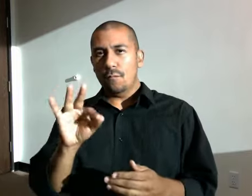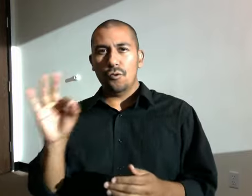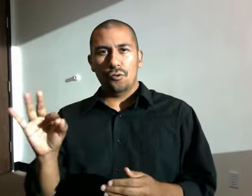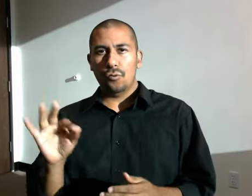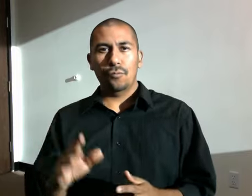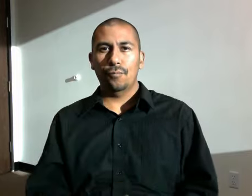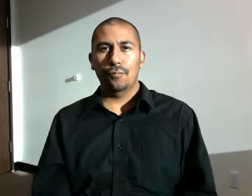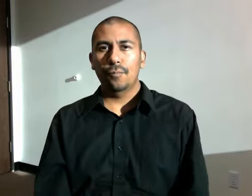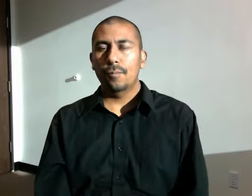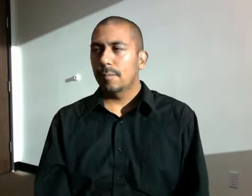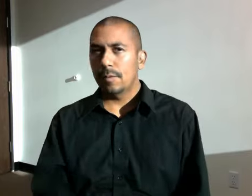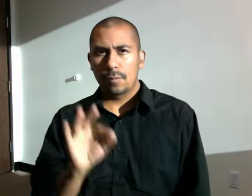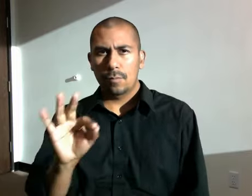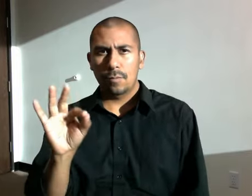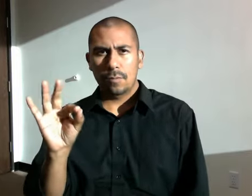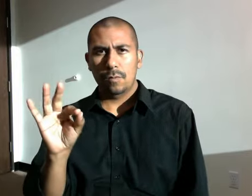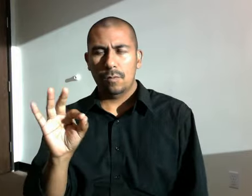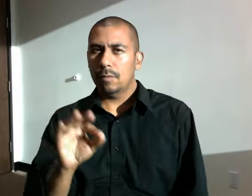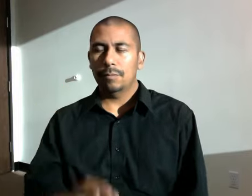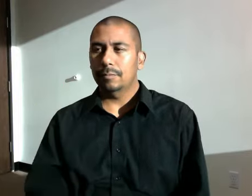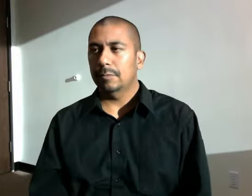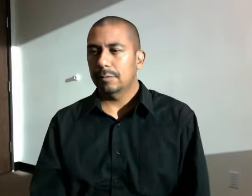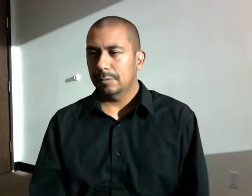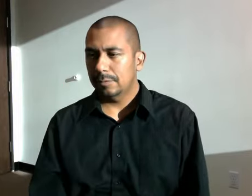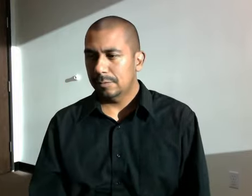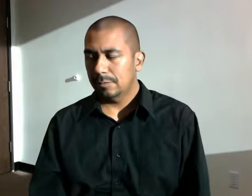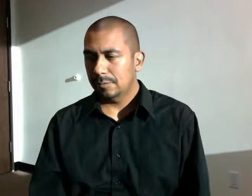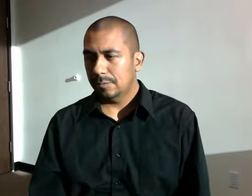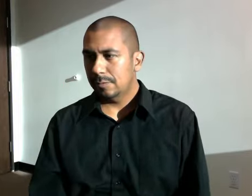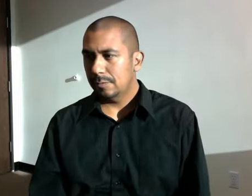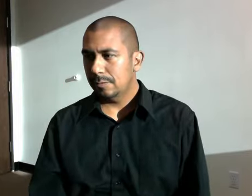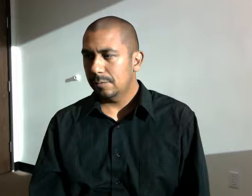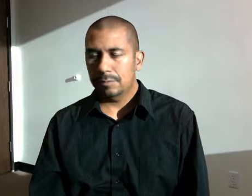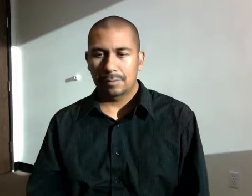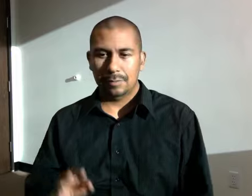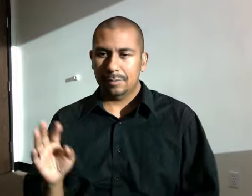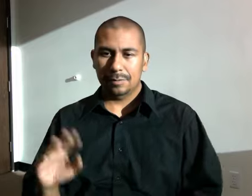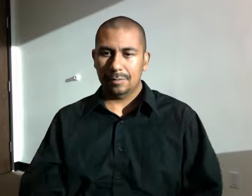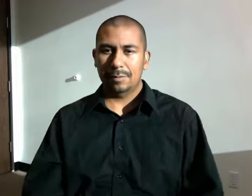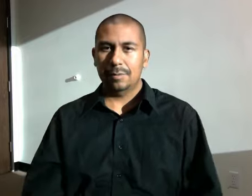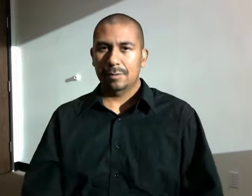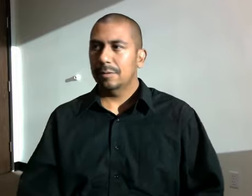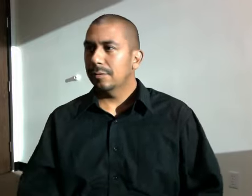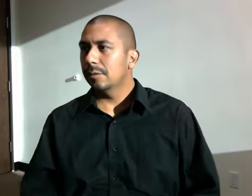Now, my family room, which is very, very different, reminds a lot of people of a British pub.